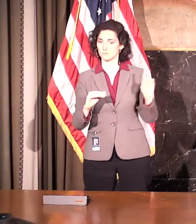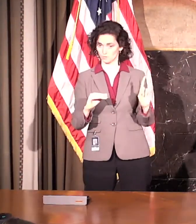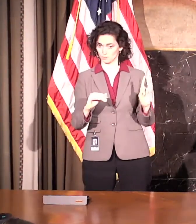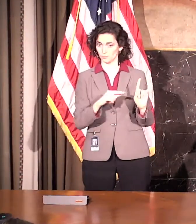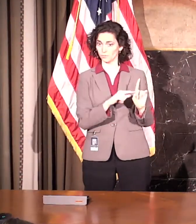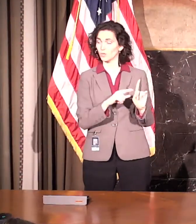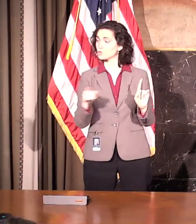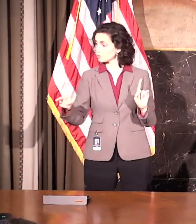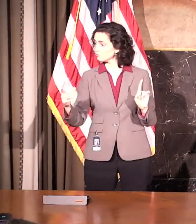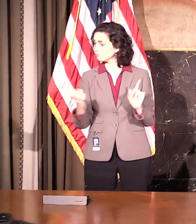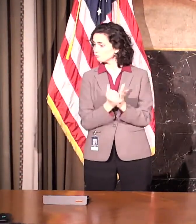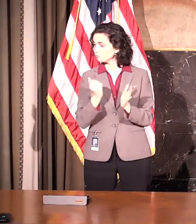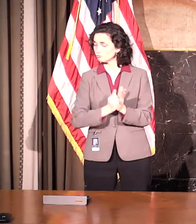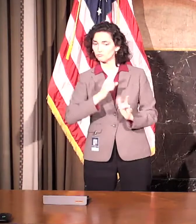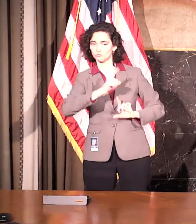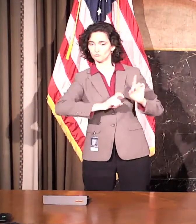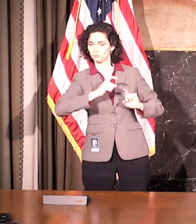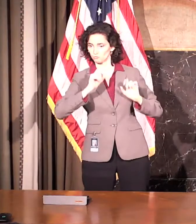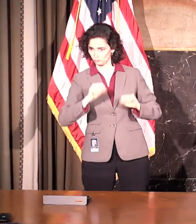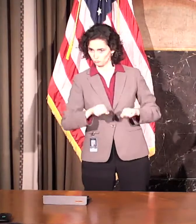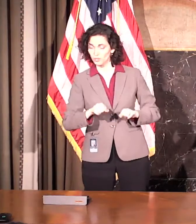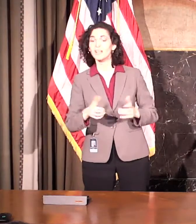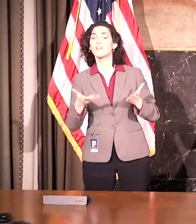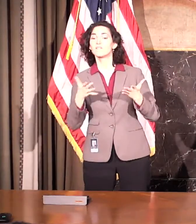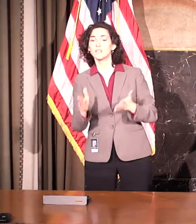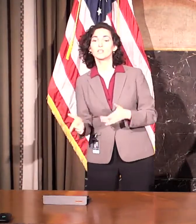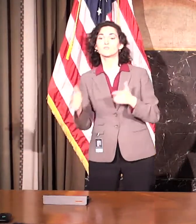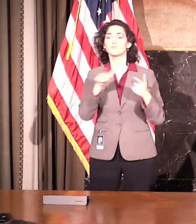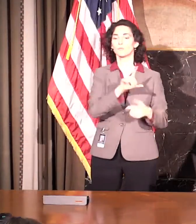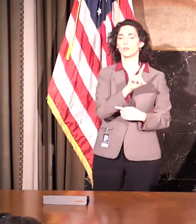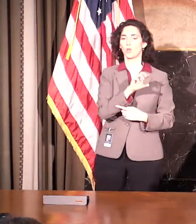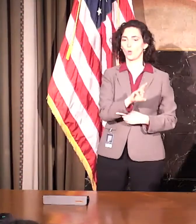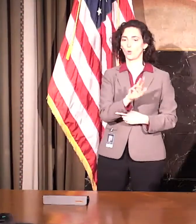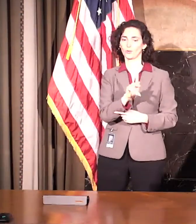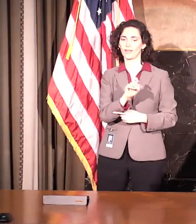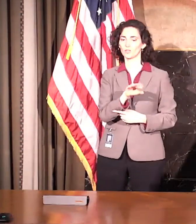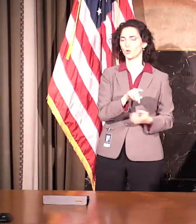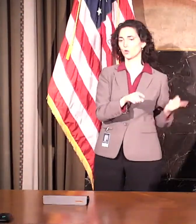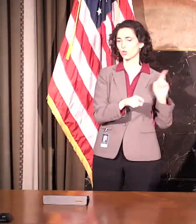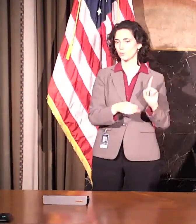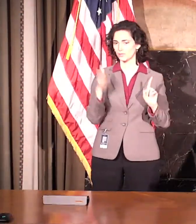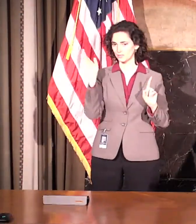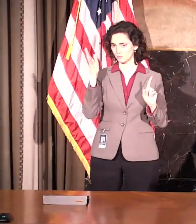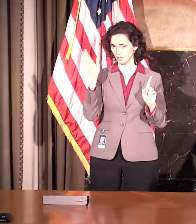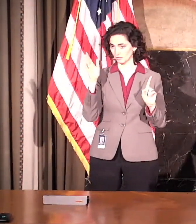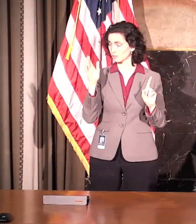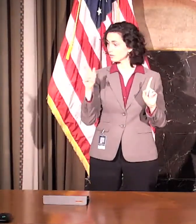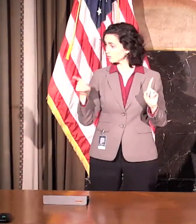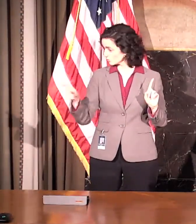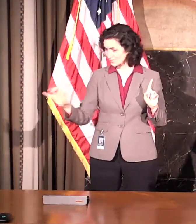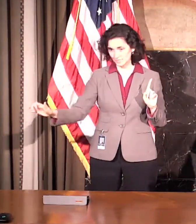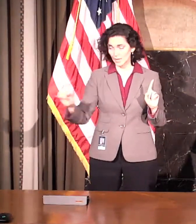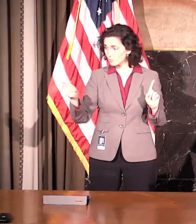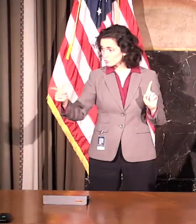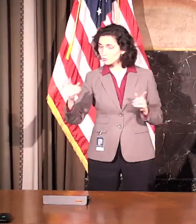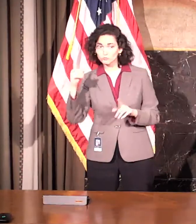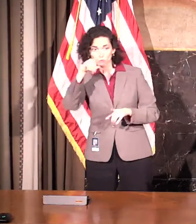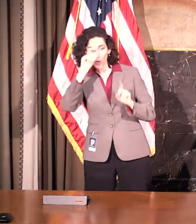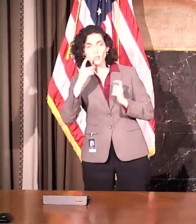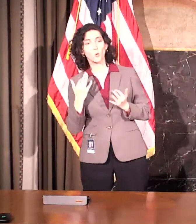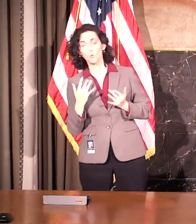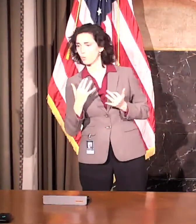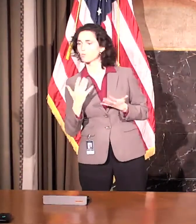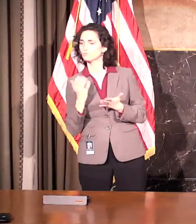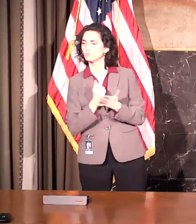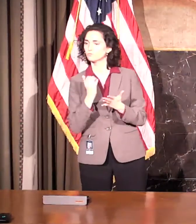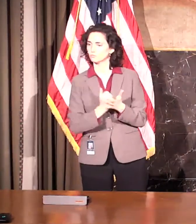Cantor, and likewise, if you have questions for Dr. Cantor, ask those of him while he's here, and then on the